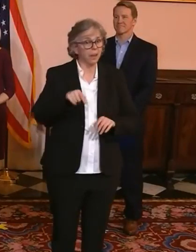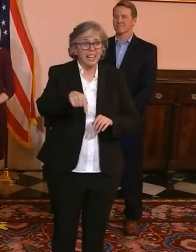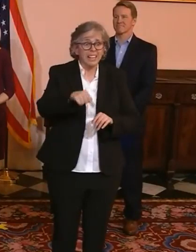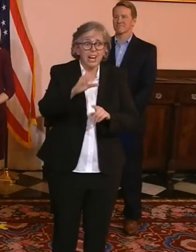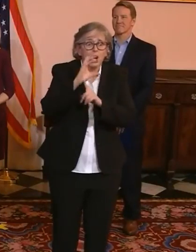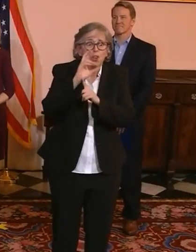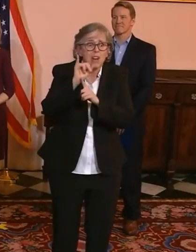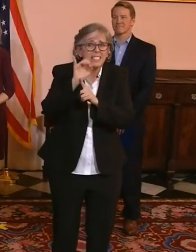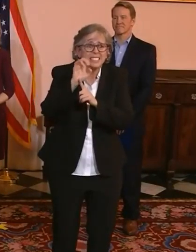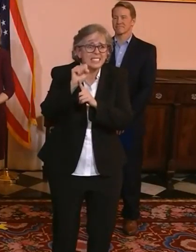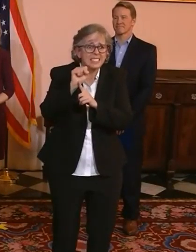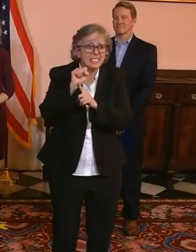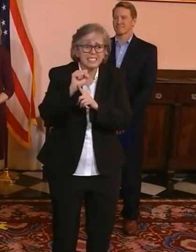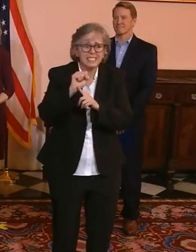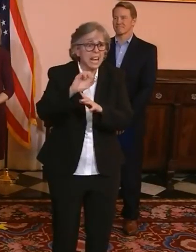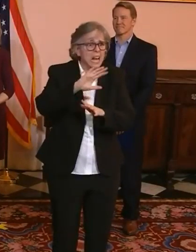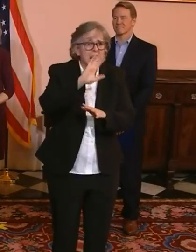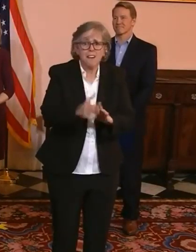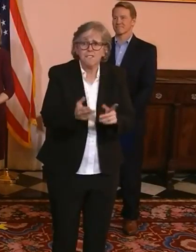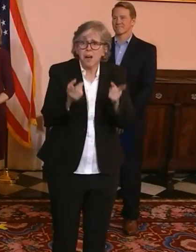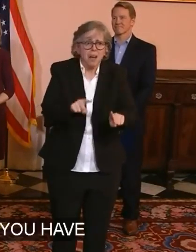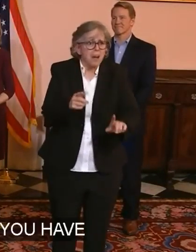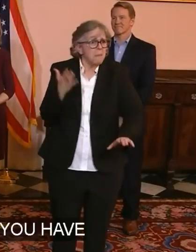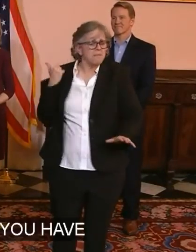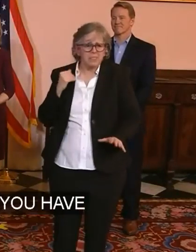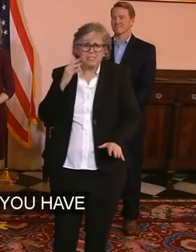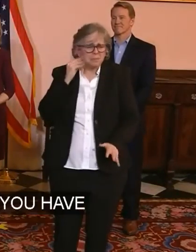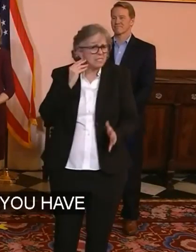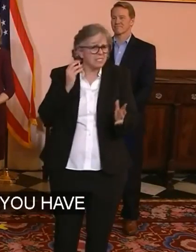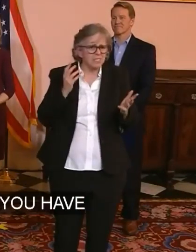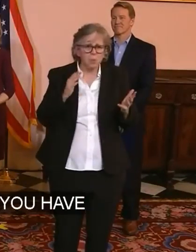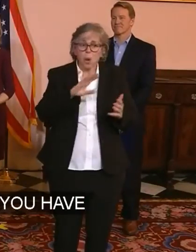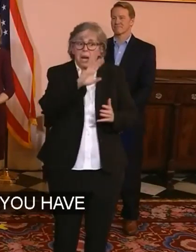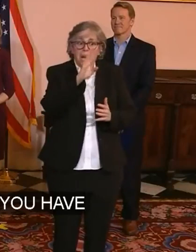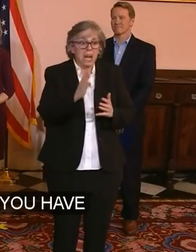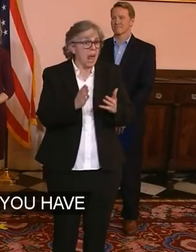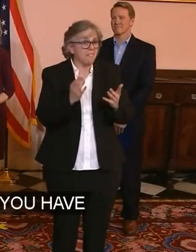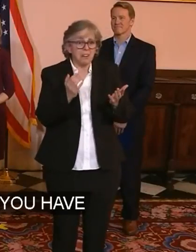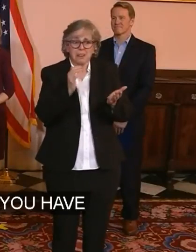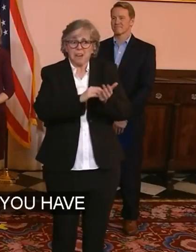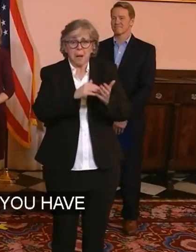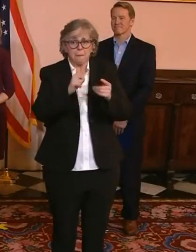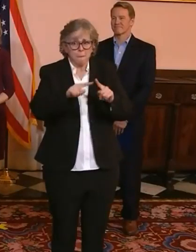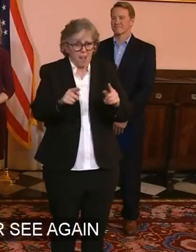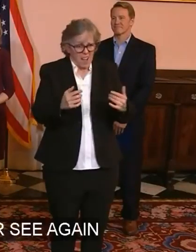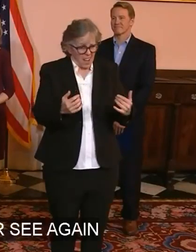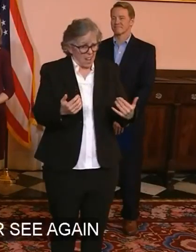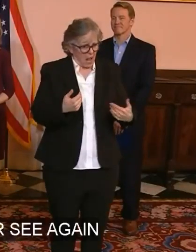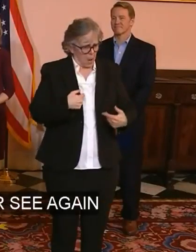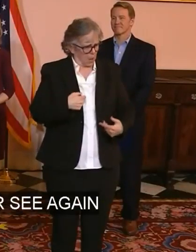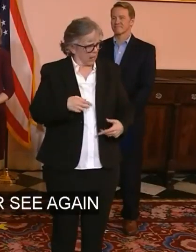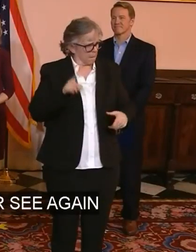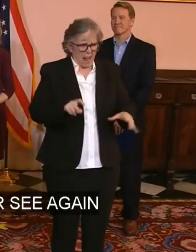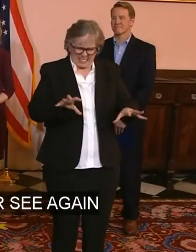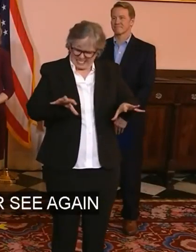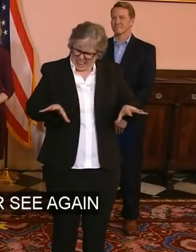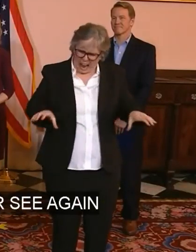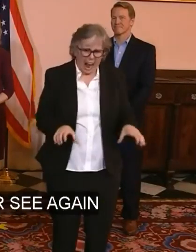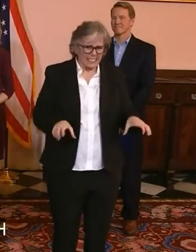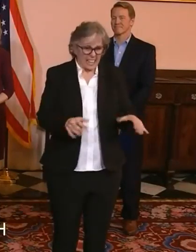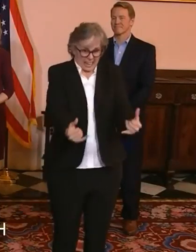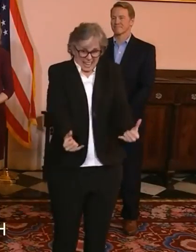hope you will never see again in your life. But we have to get through this. And I'm calling on every